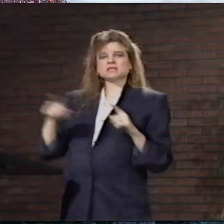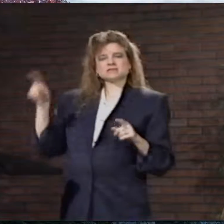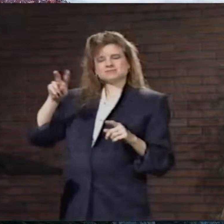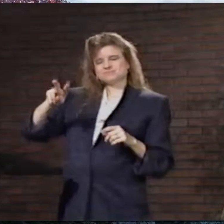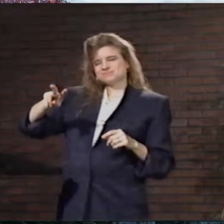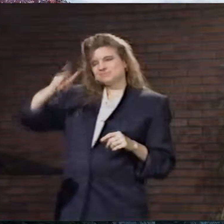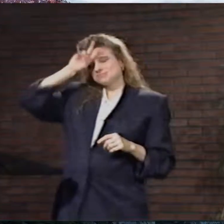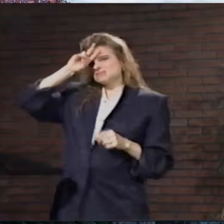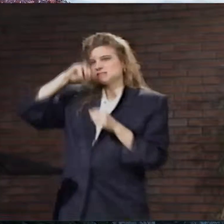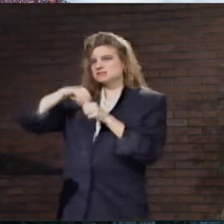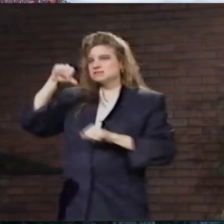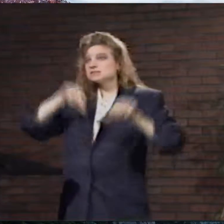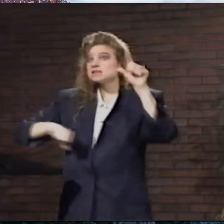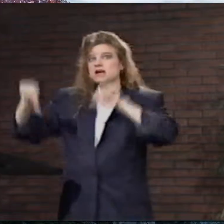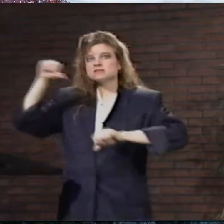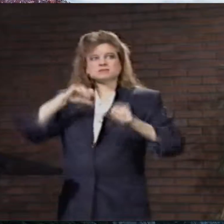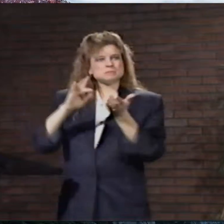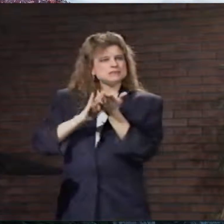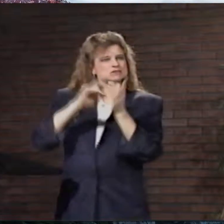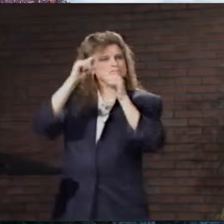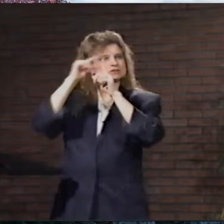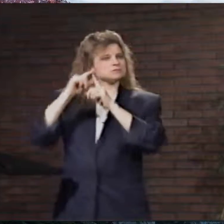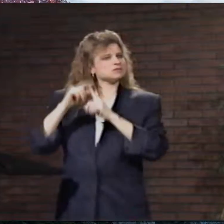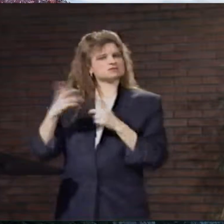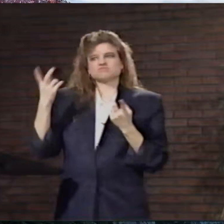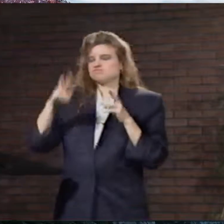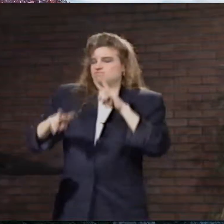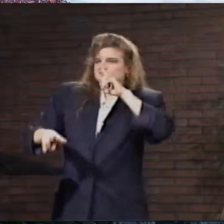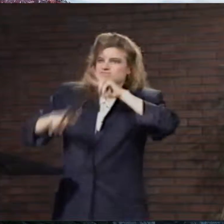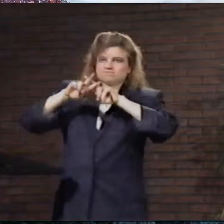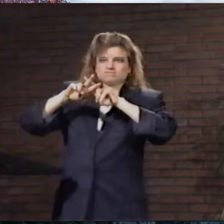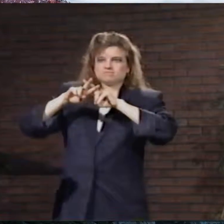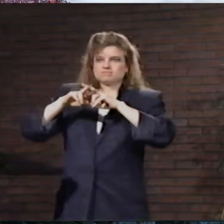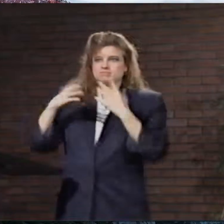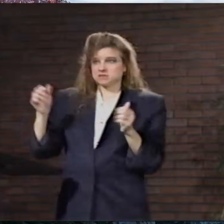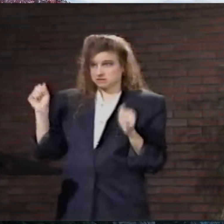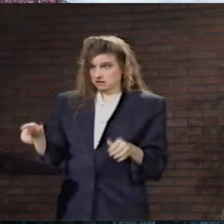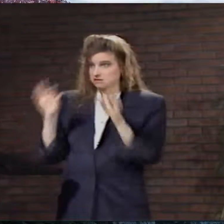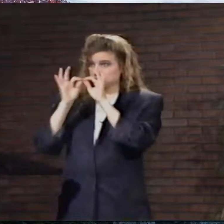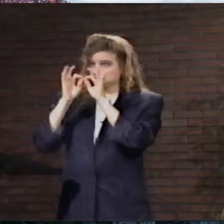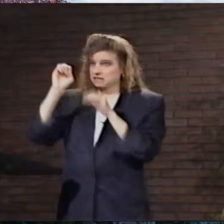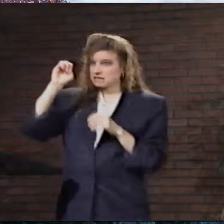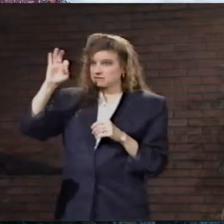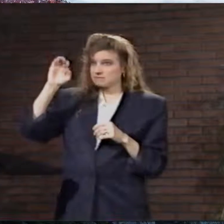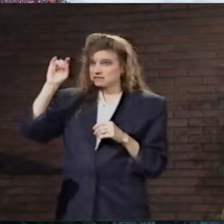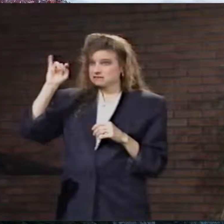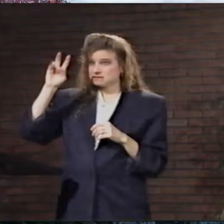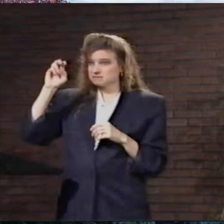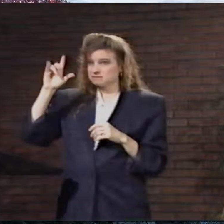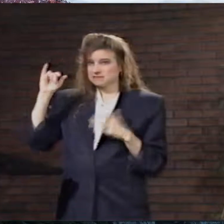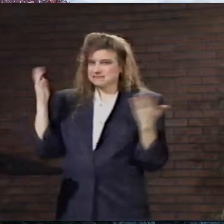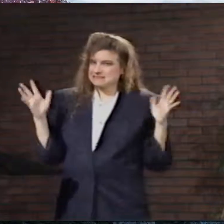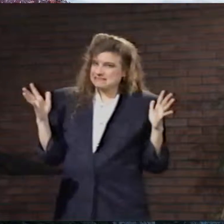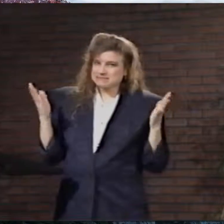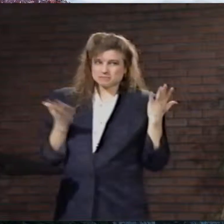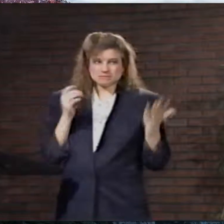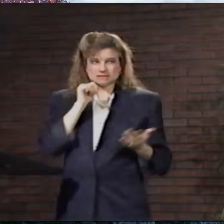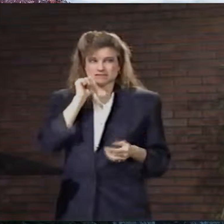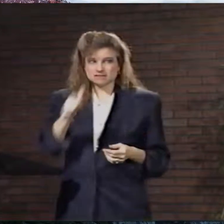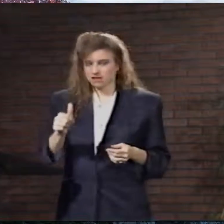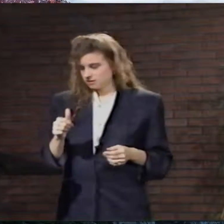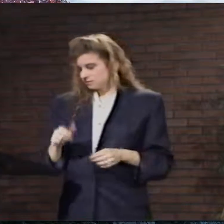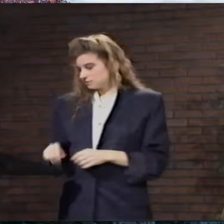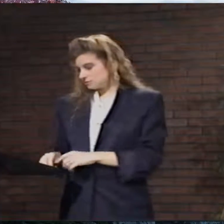interpreter, very good at what they do, very qualified, but science was not their strong suit, so they maybe don't understand that